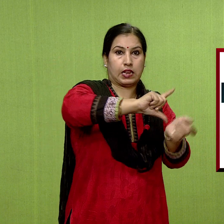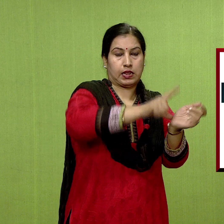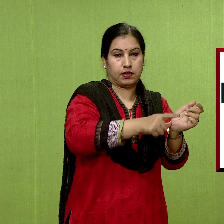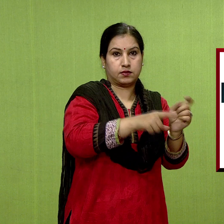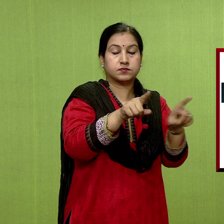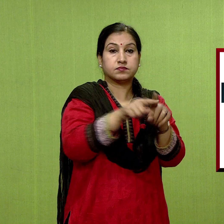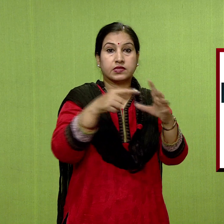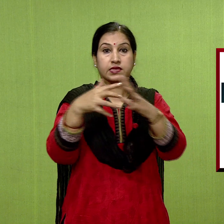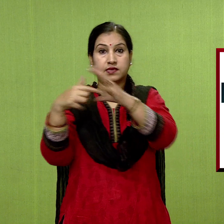country.